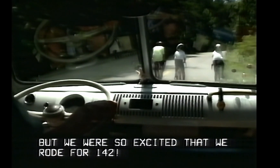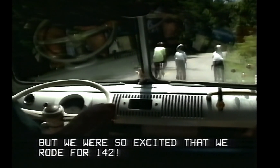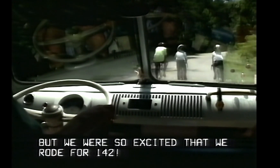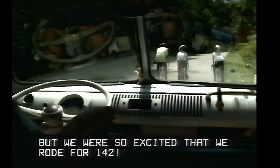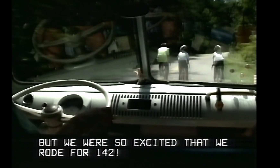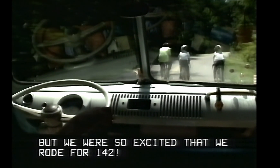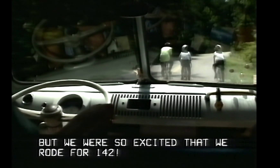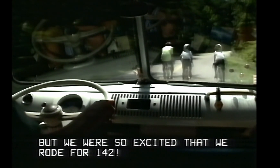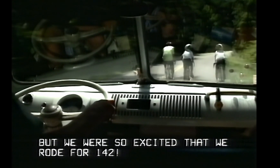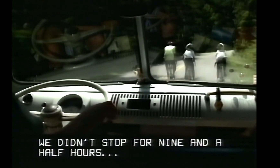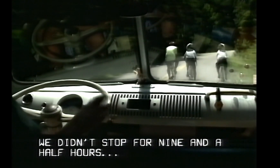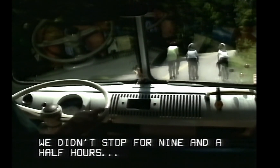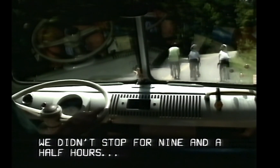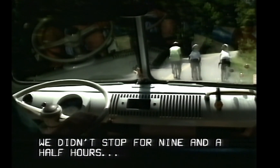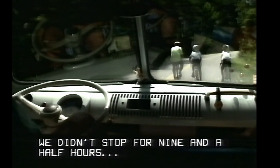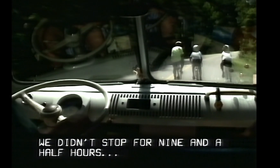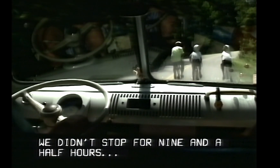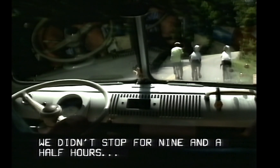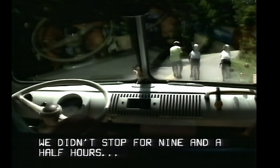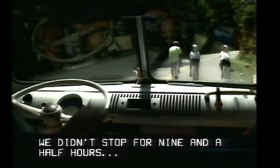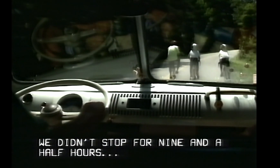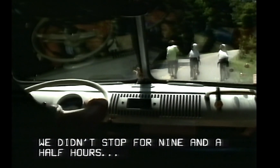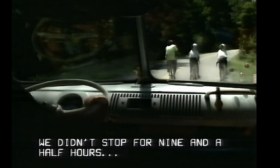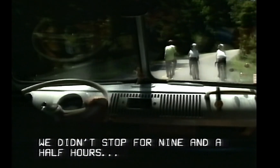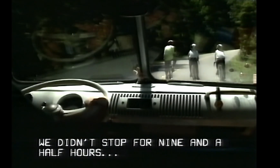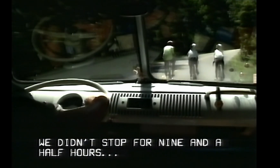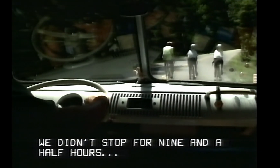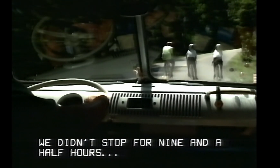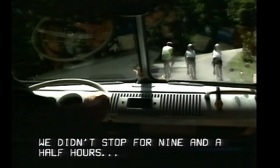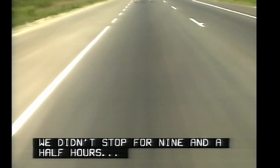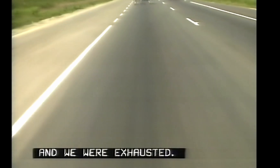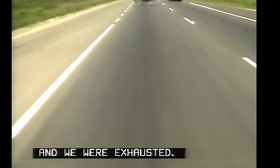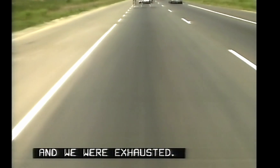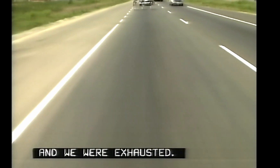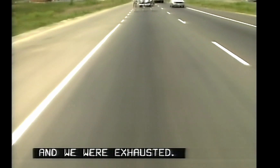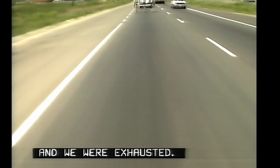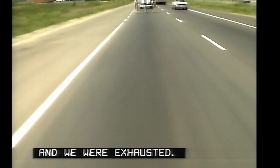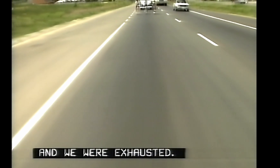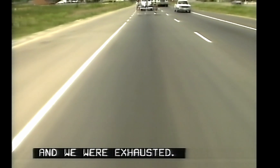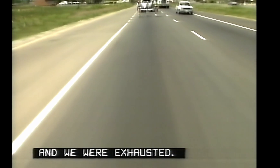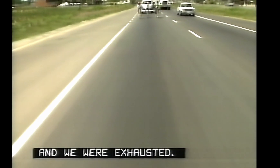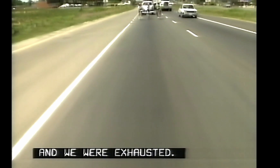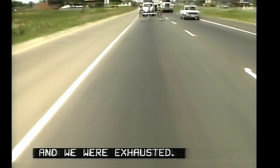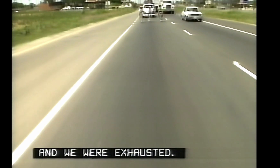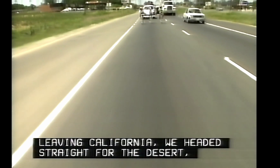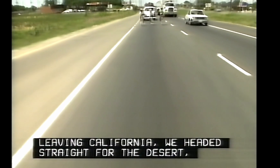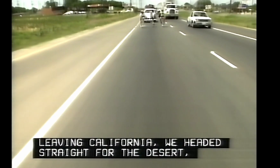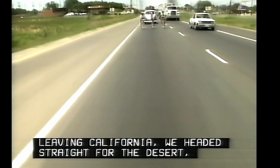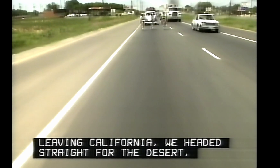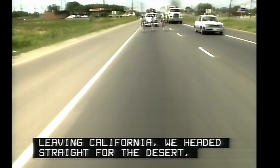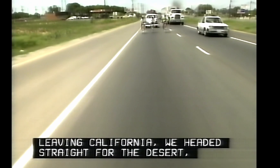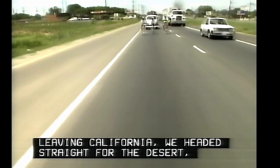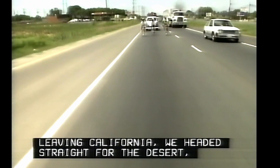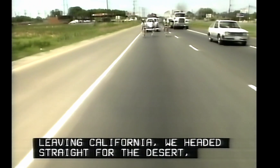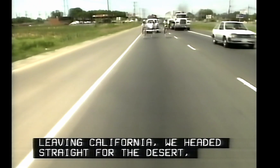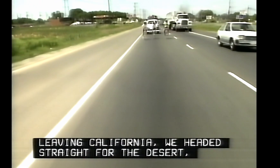he's fine." Then he left and spoke at length with a nurse. The nurse later wrote the same sentence, "He's fine." It